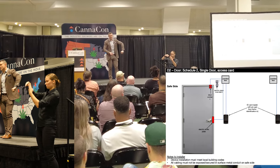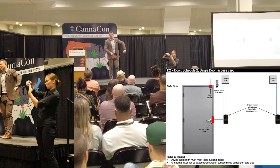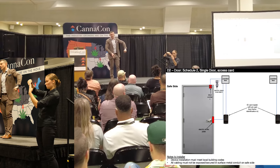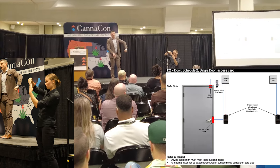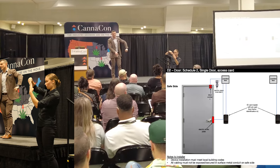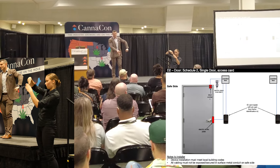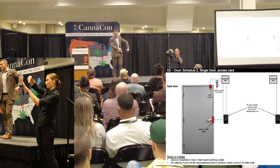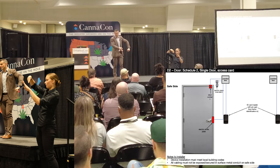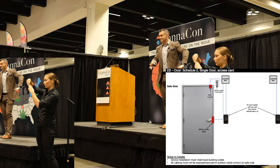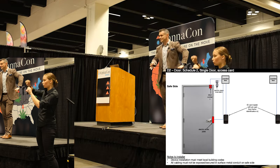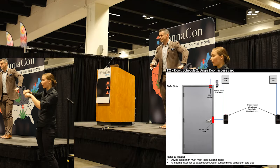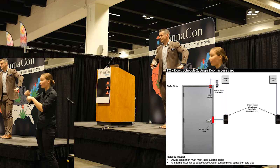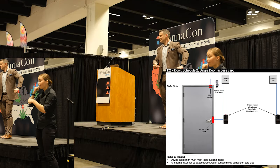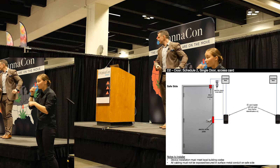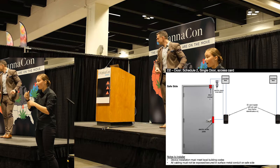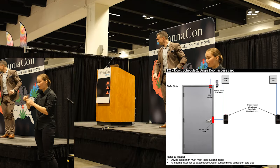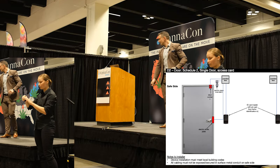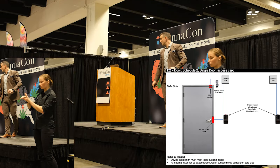can then open the door and walk into the room.